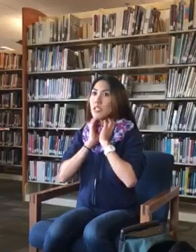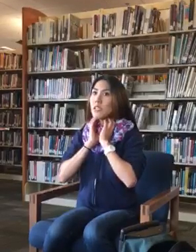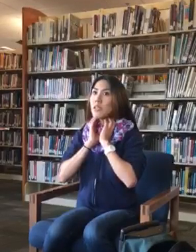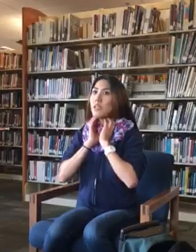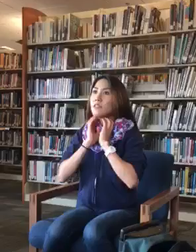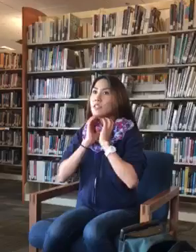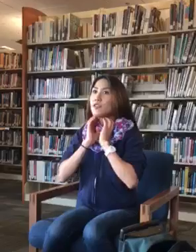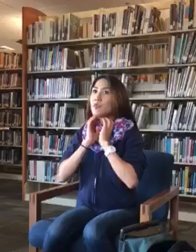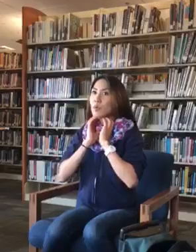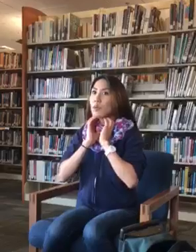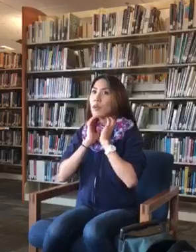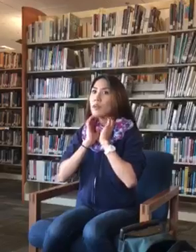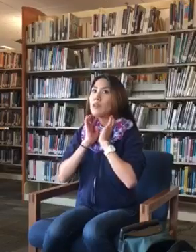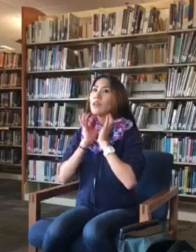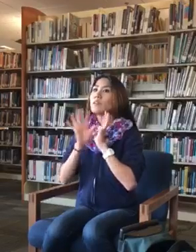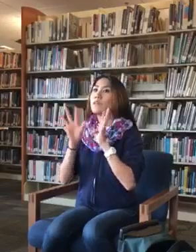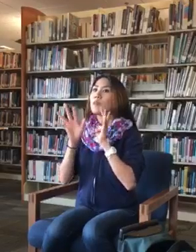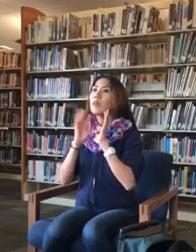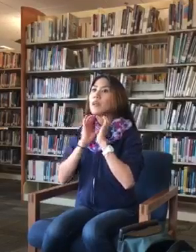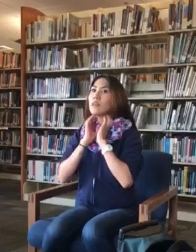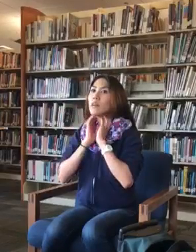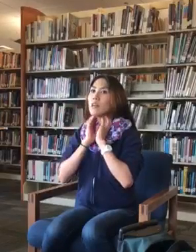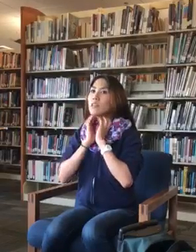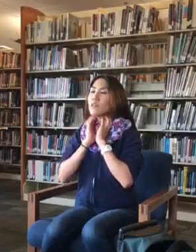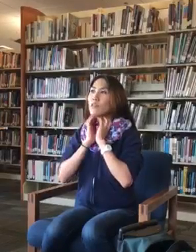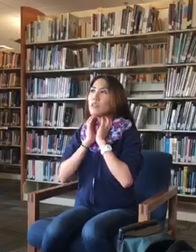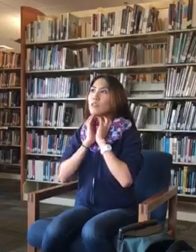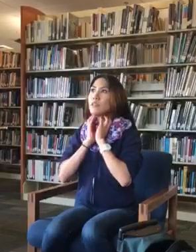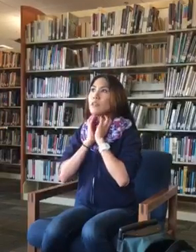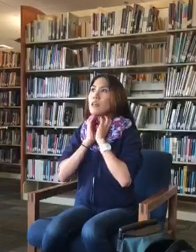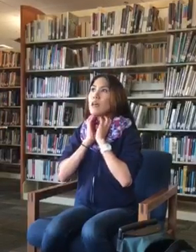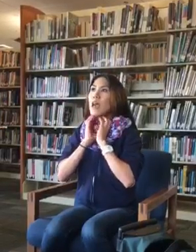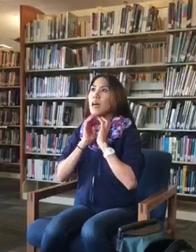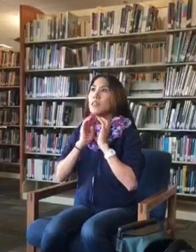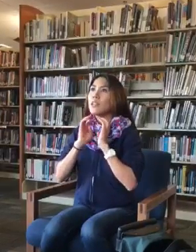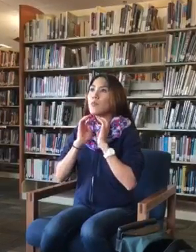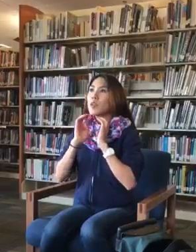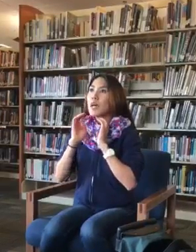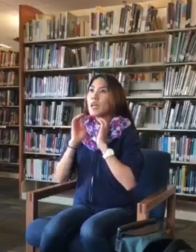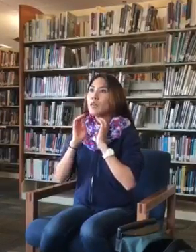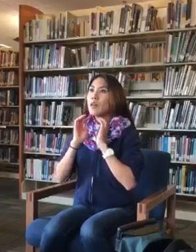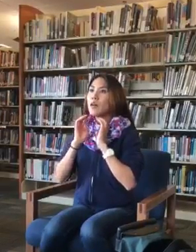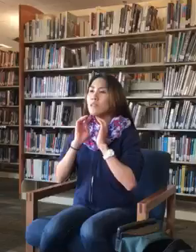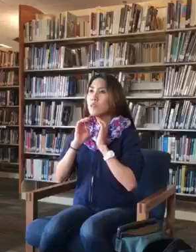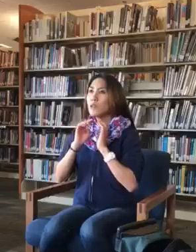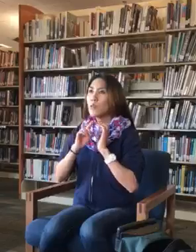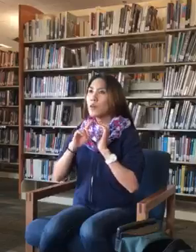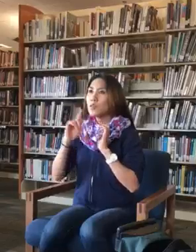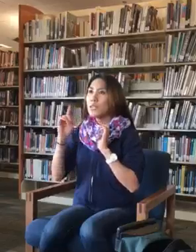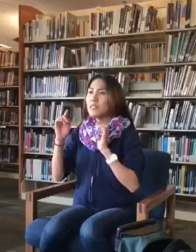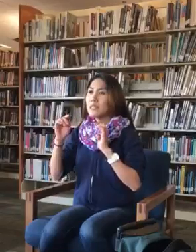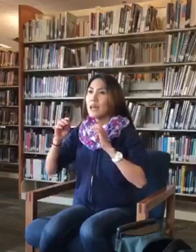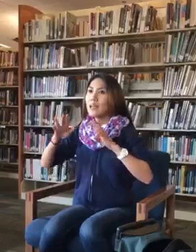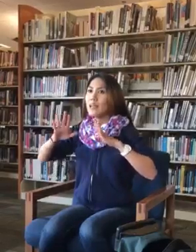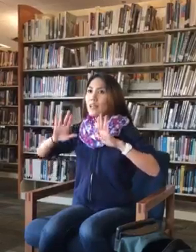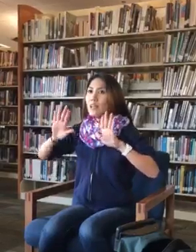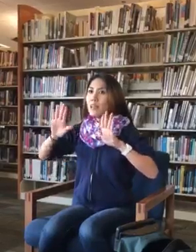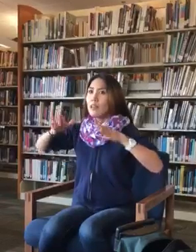portion. Sensory and motor is number 9, glossopharyngeal. And number 9 also works with 10,